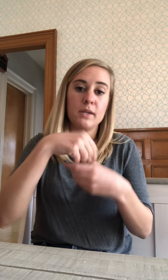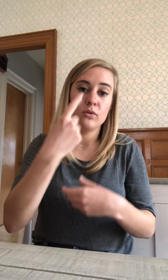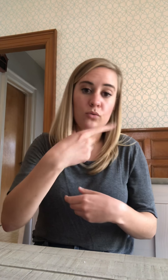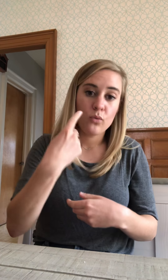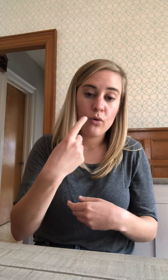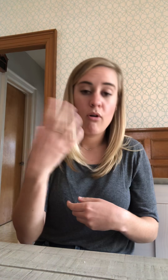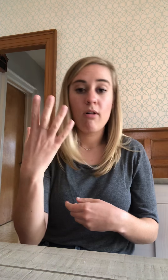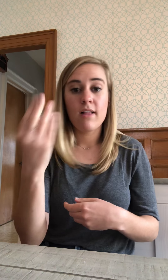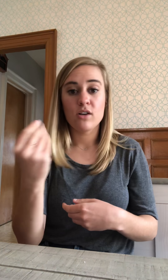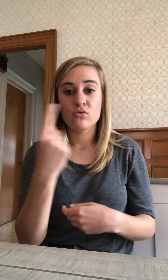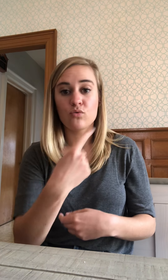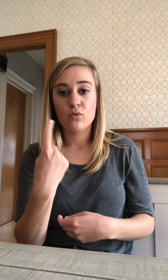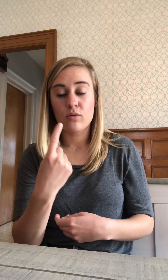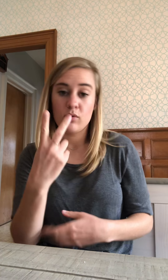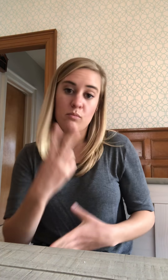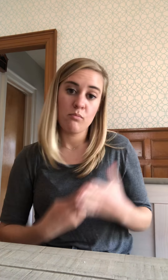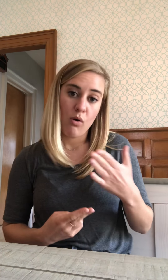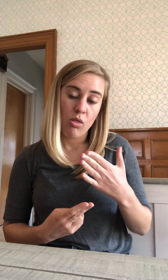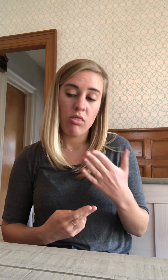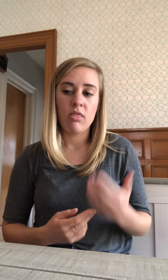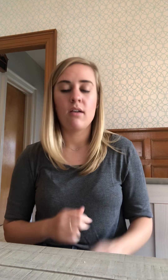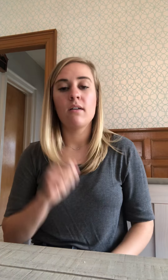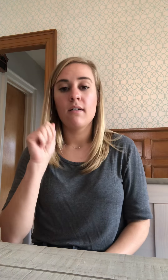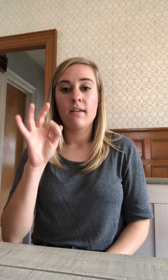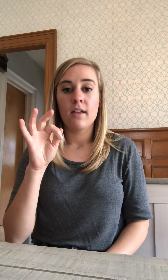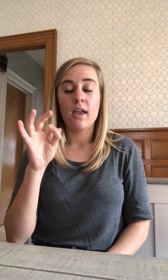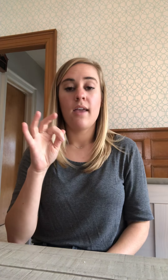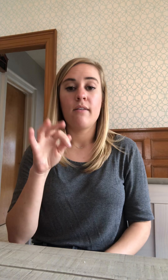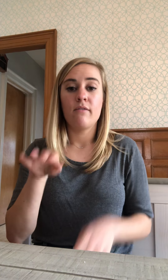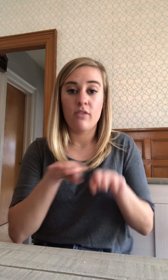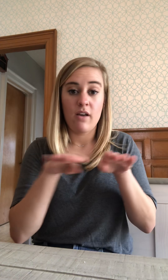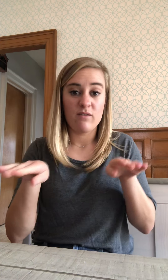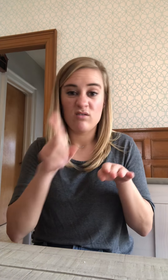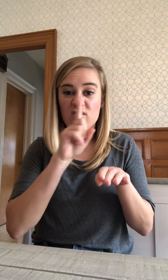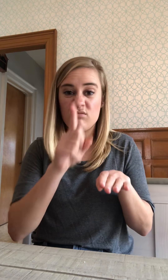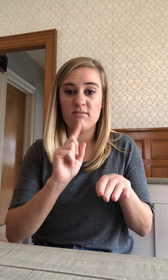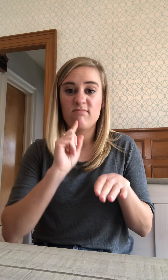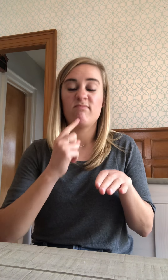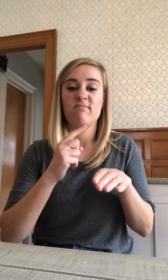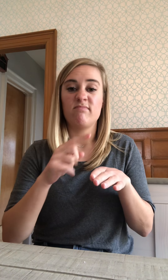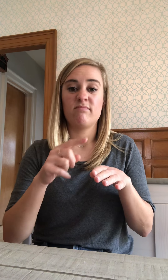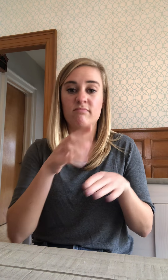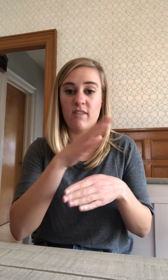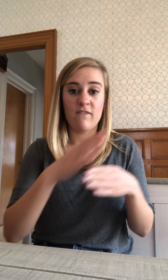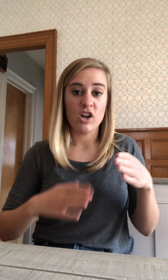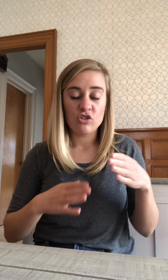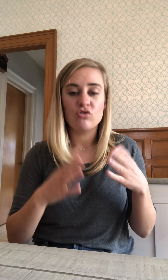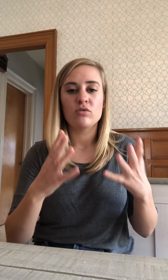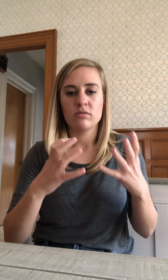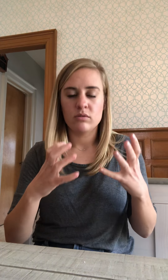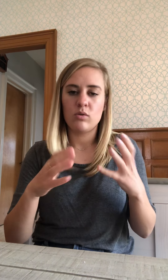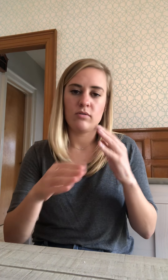And if the orbital floor is significantly fractured, we probably want to explore that and repair that at the same time.